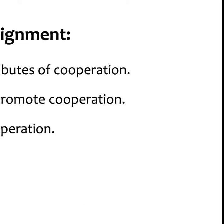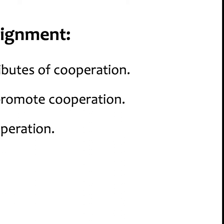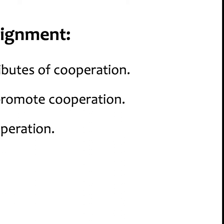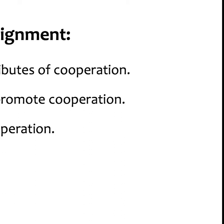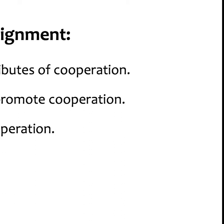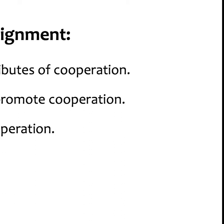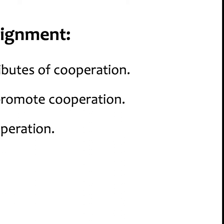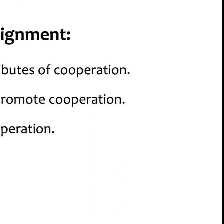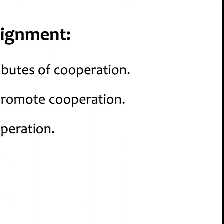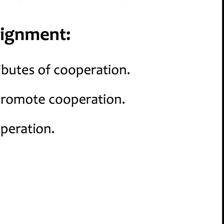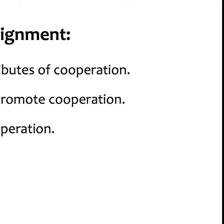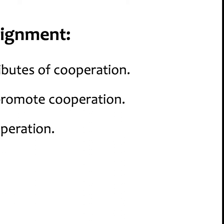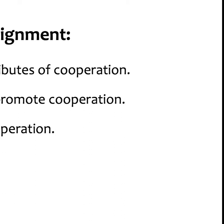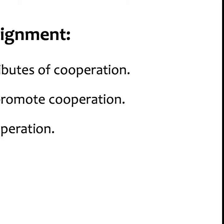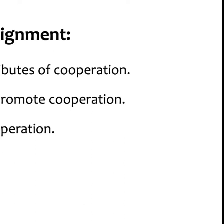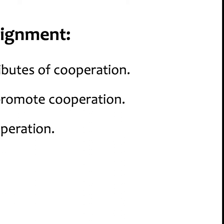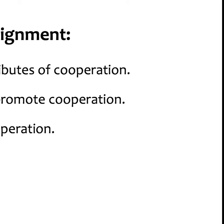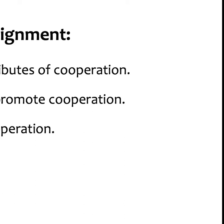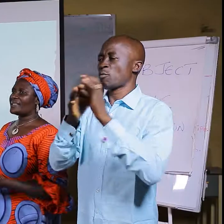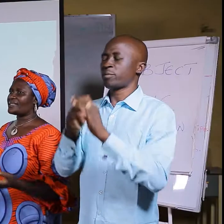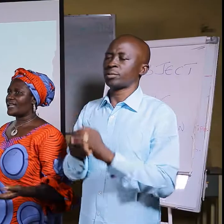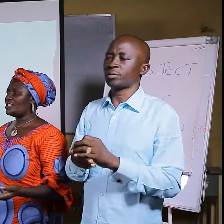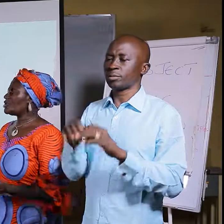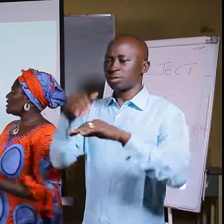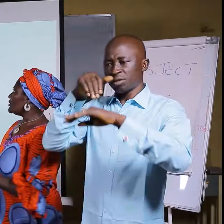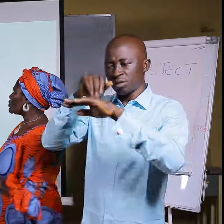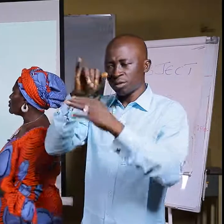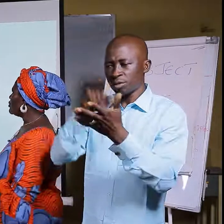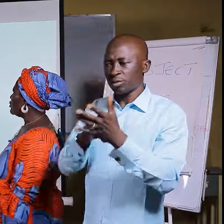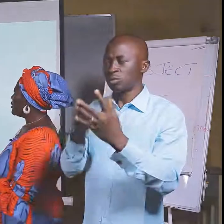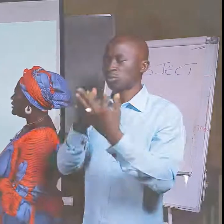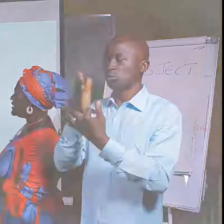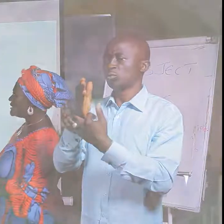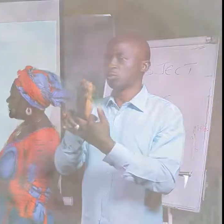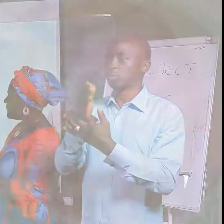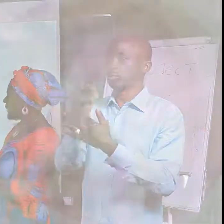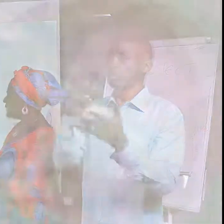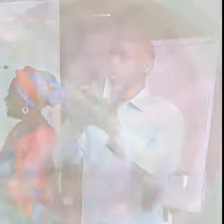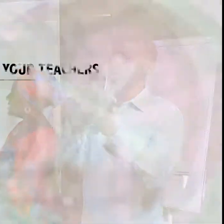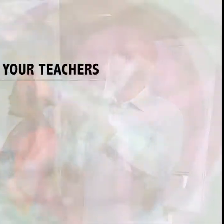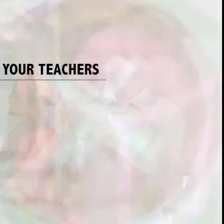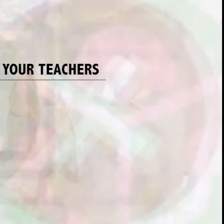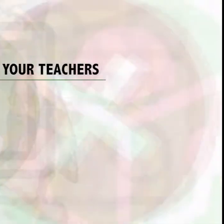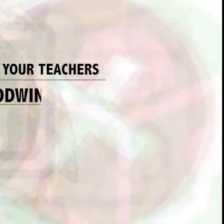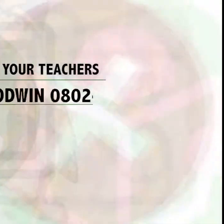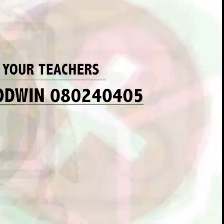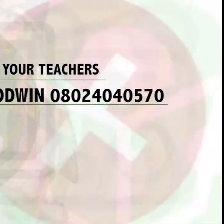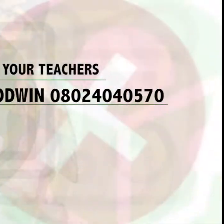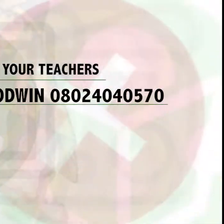4 benefits of cooperation. You can send it through this number